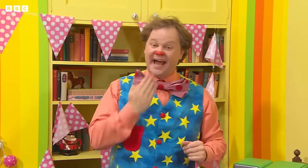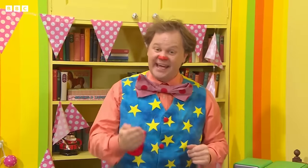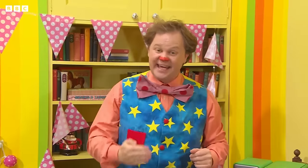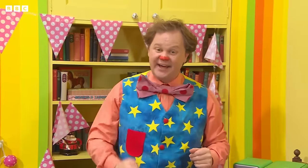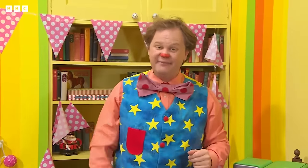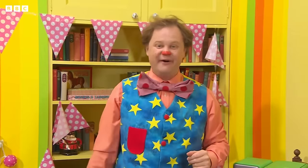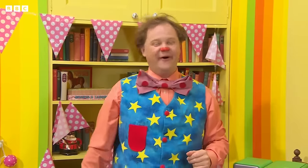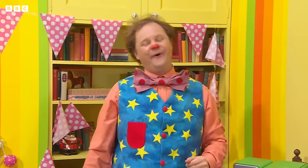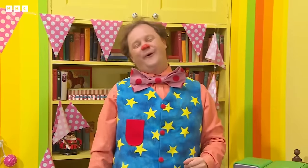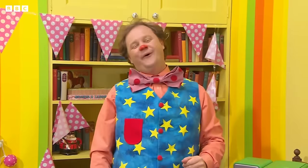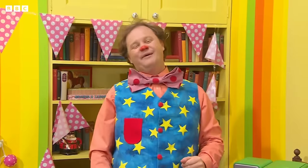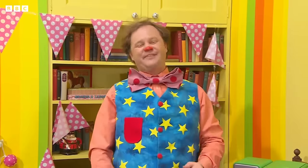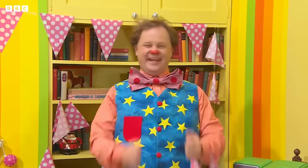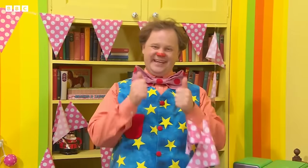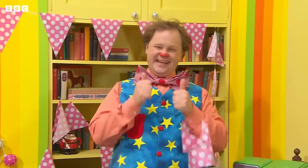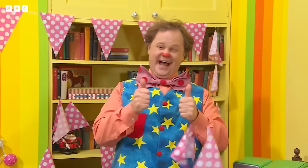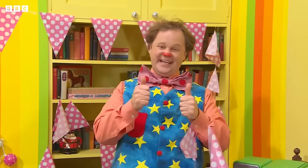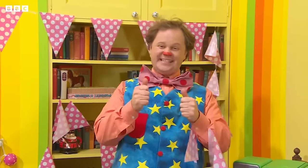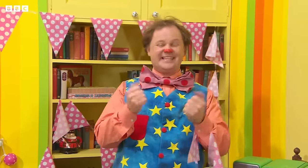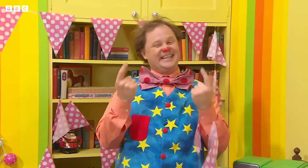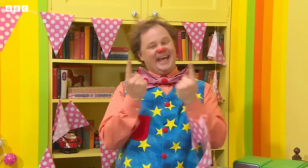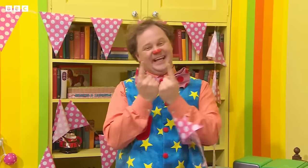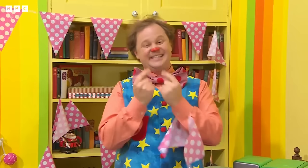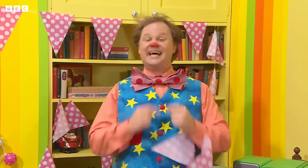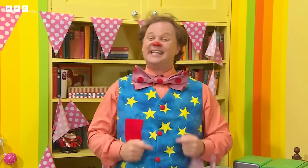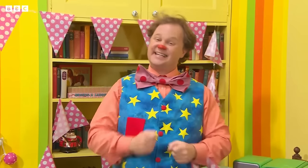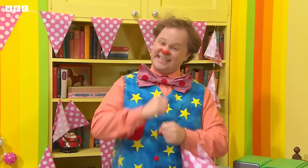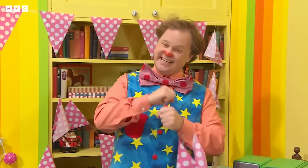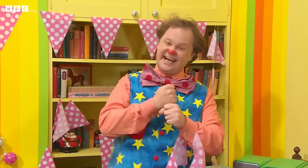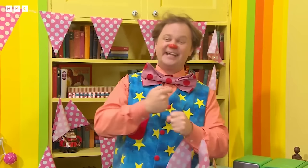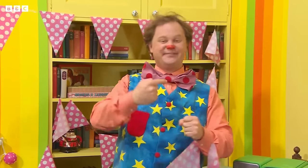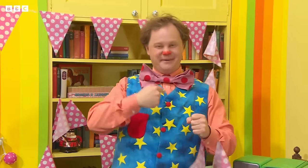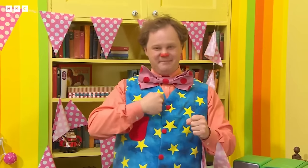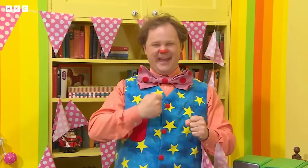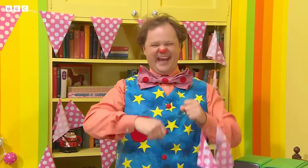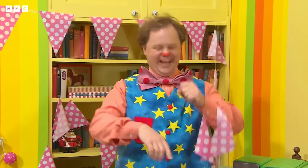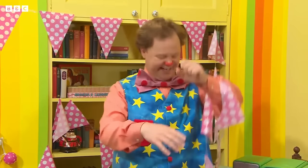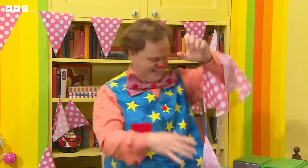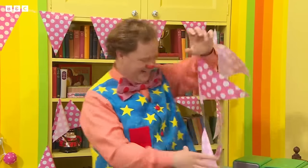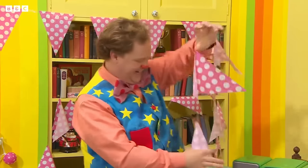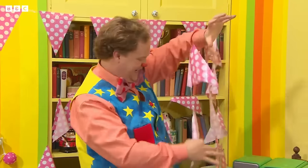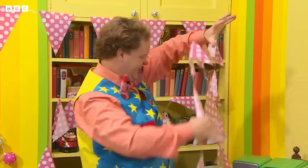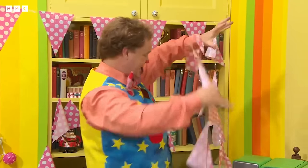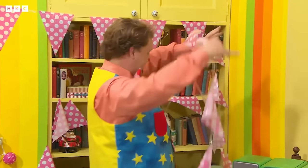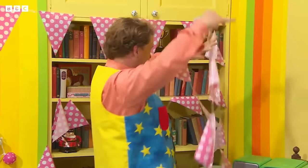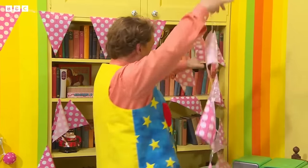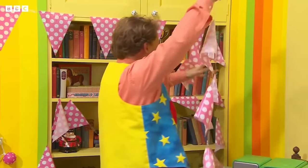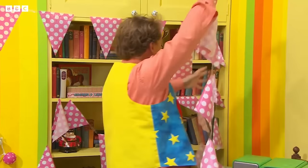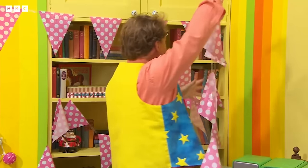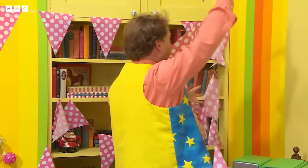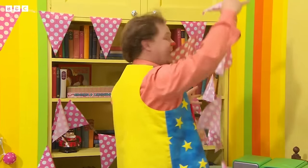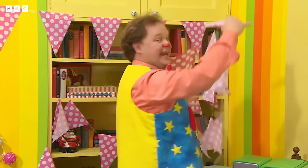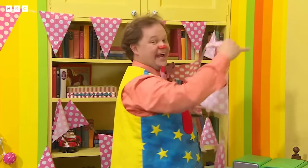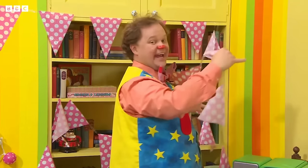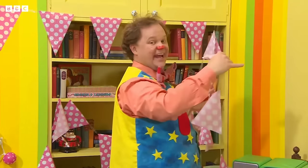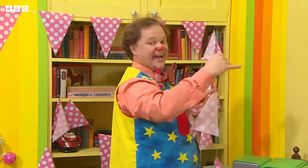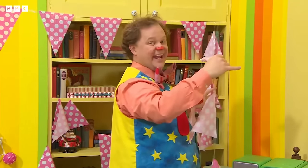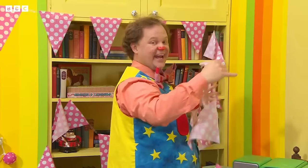thank you for all of the nice things that she does for me. That's a lovely idea. Are you putting up